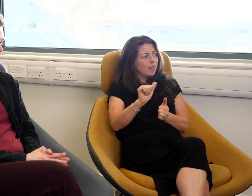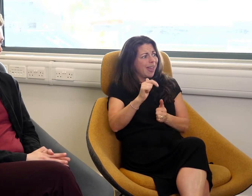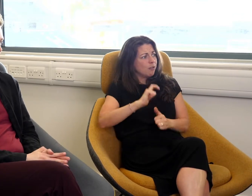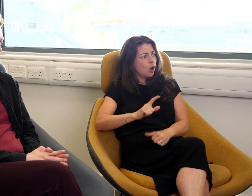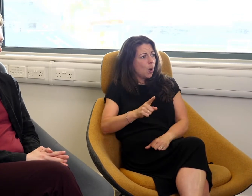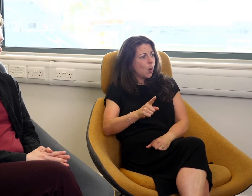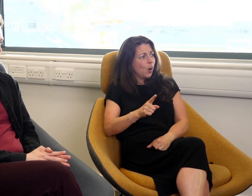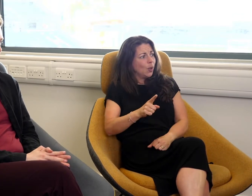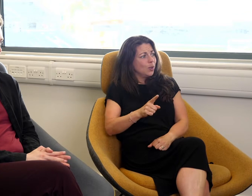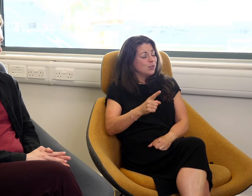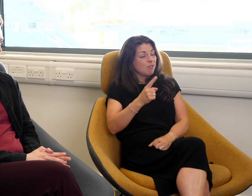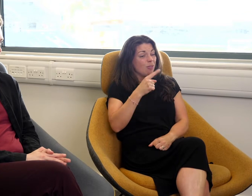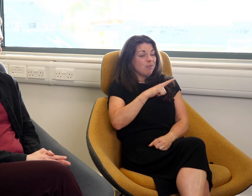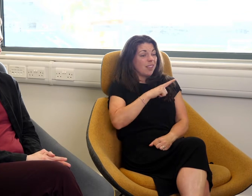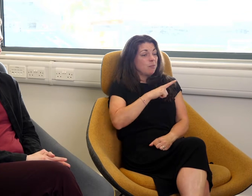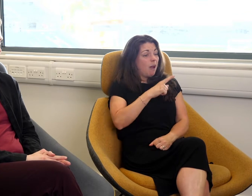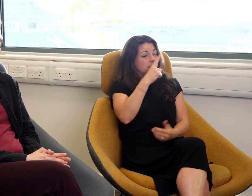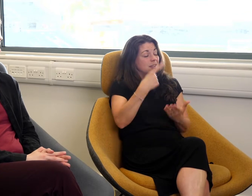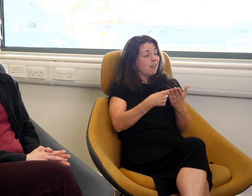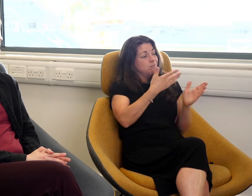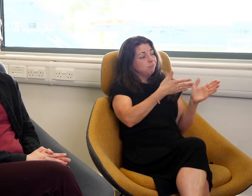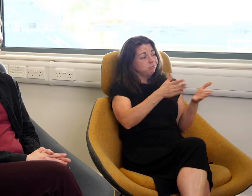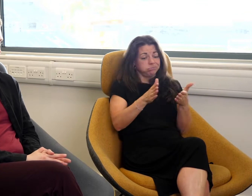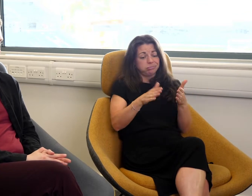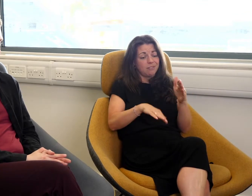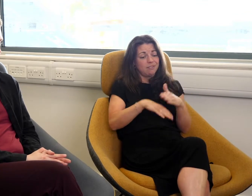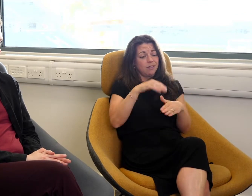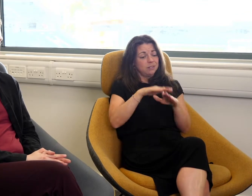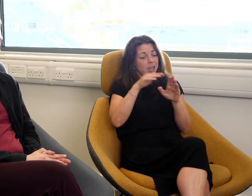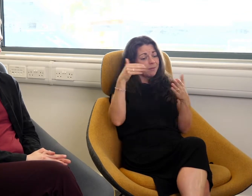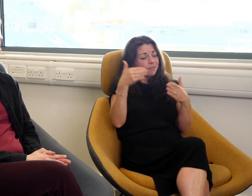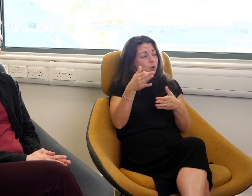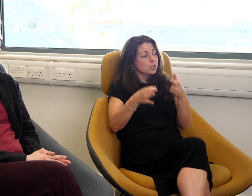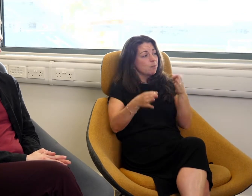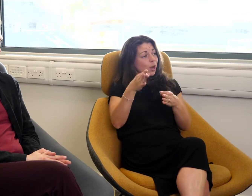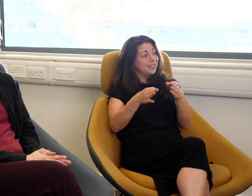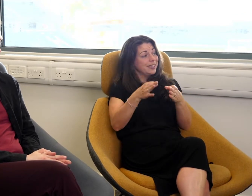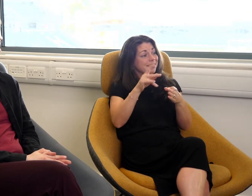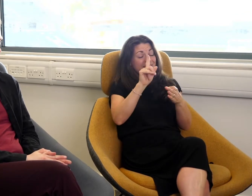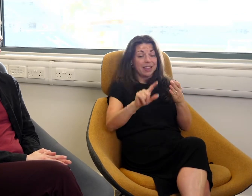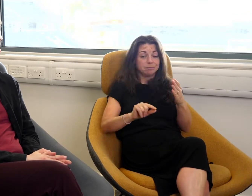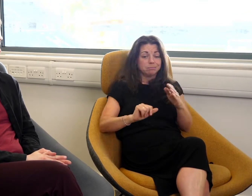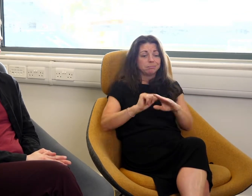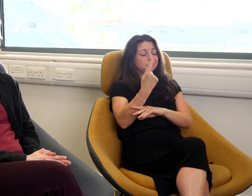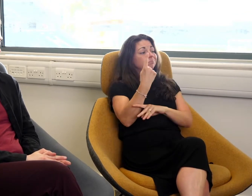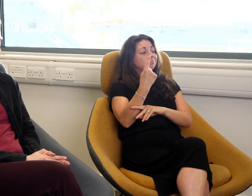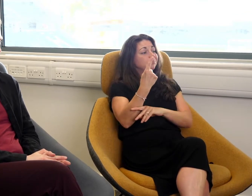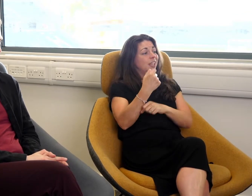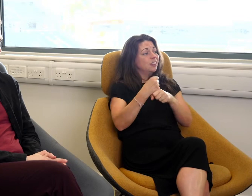into politics full time from there. And then the general election came up at quite an opportune time.